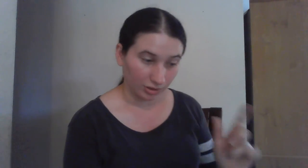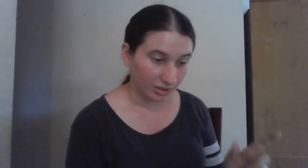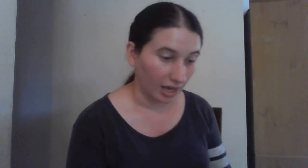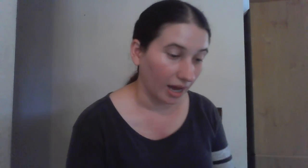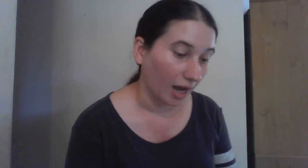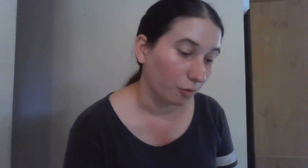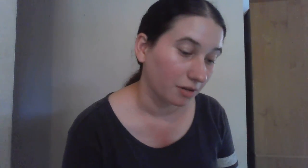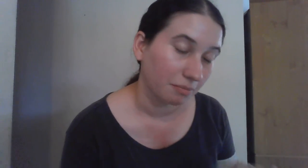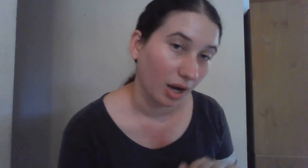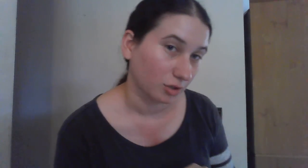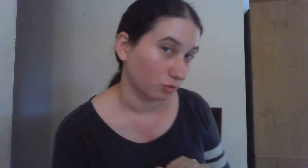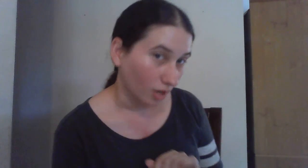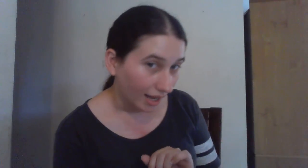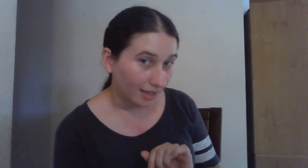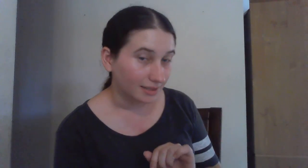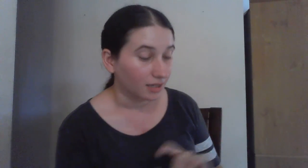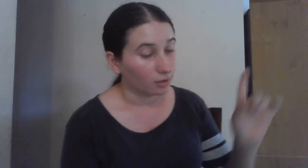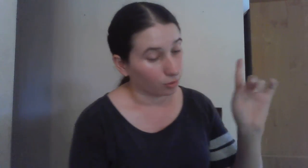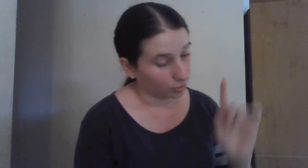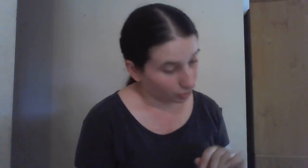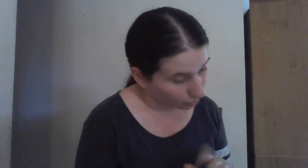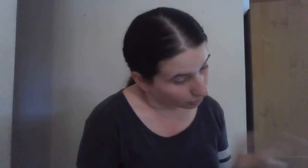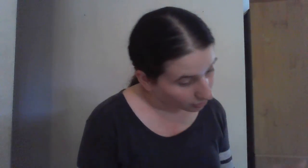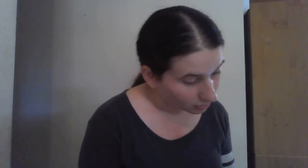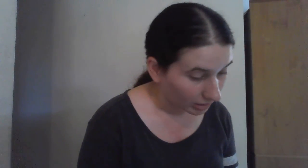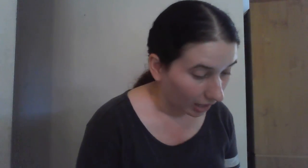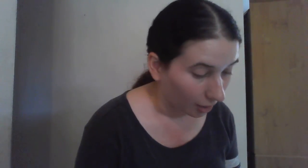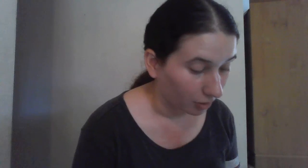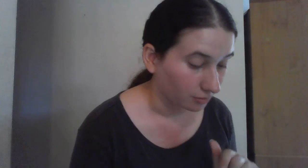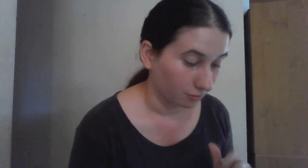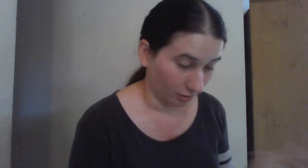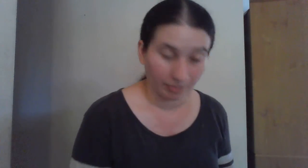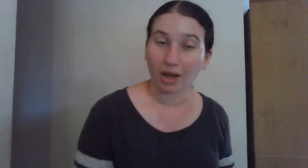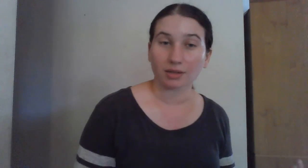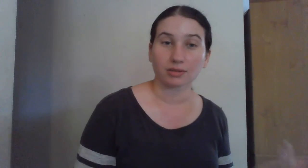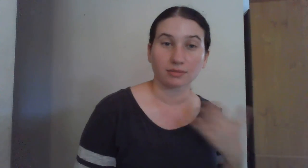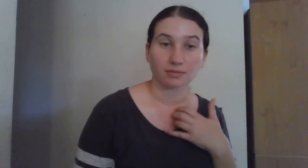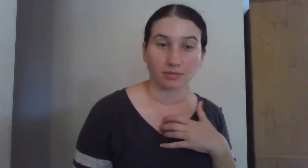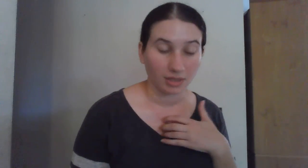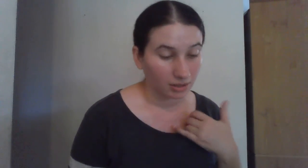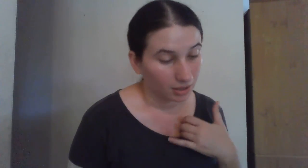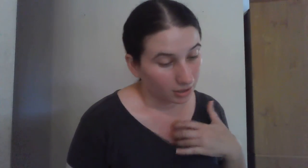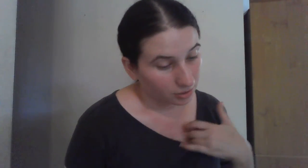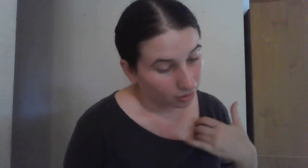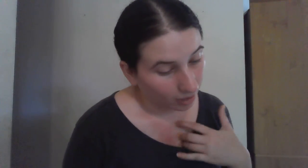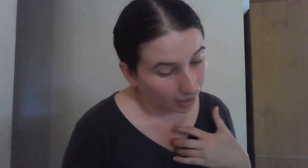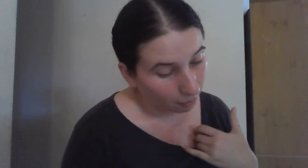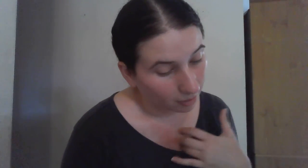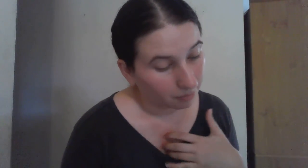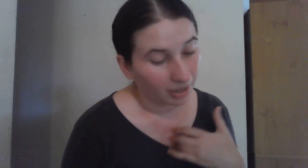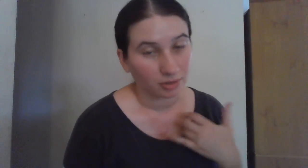say, I want box red, or you could also say, I want red box. right? So I want box